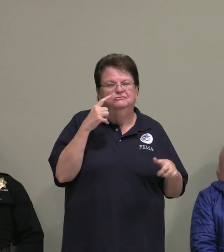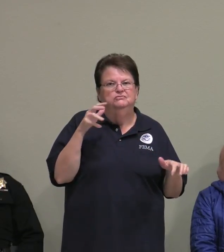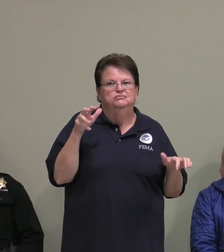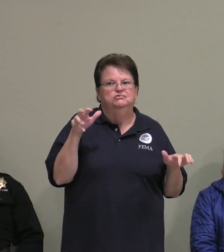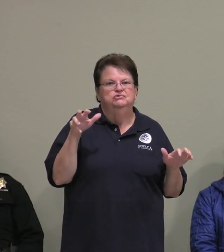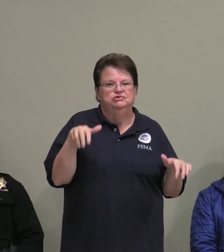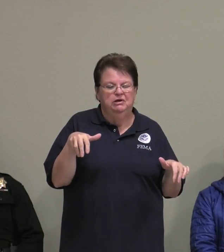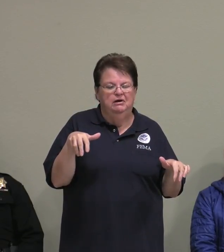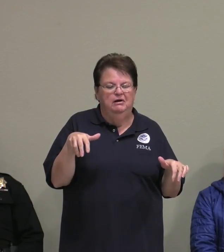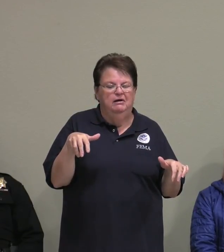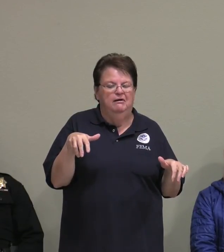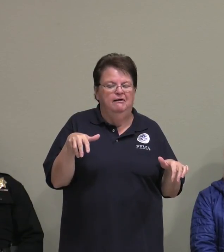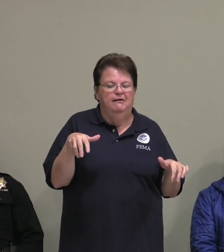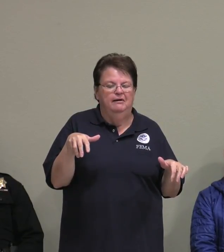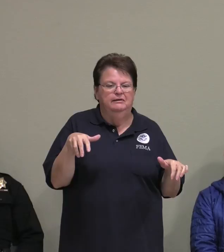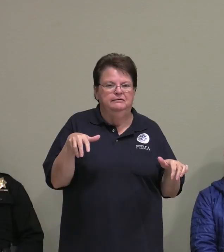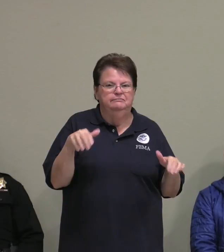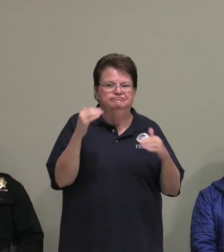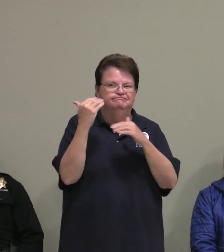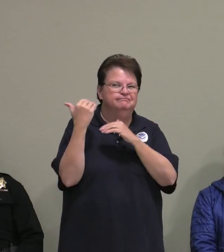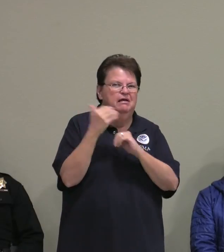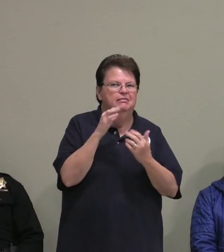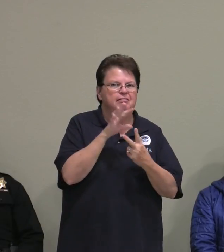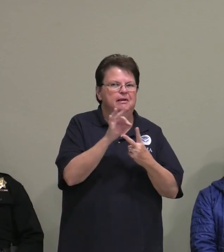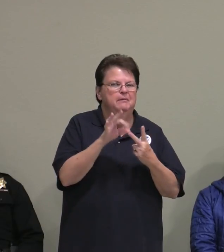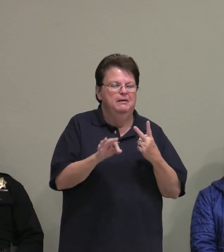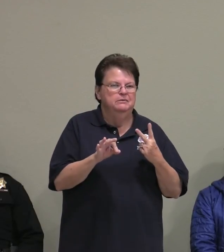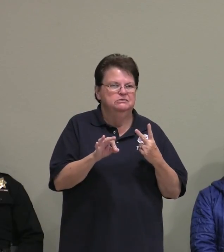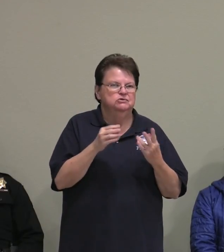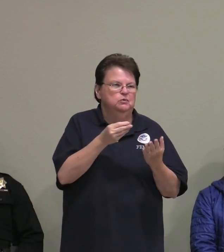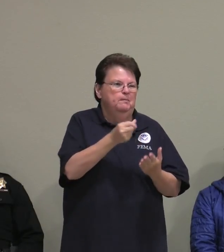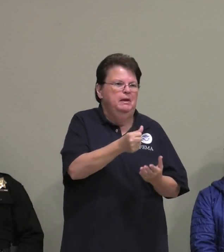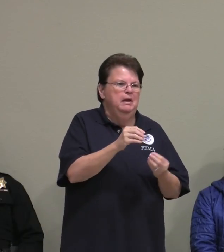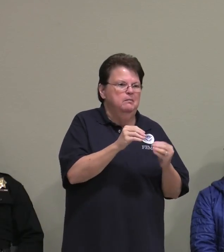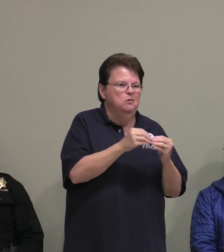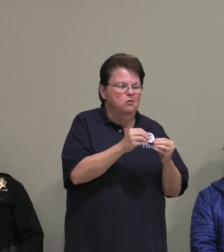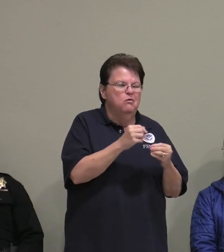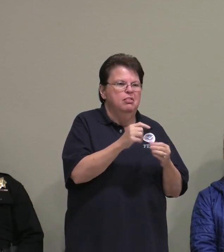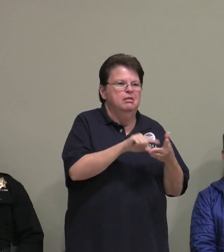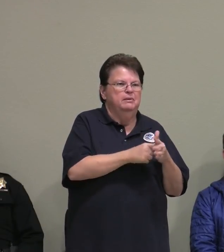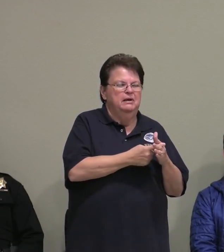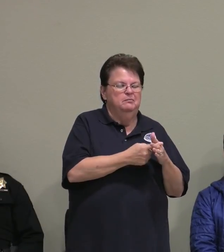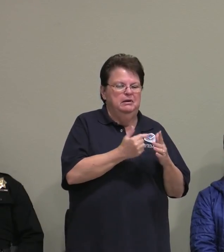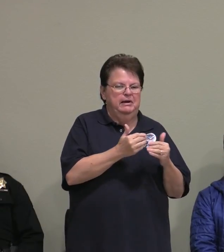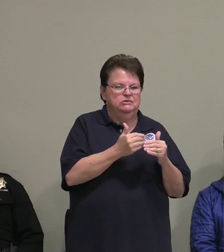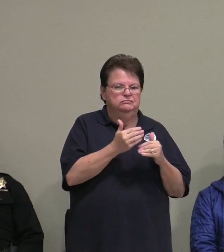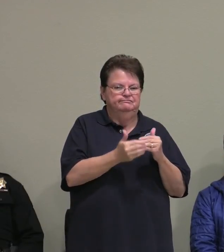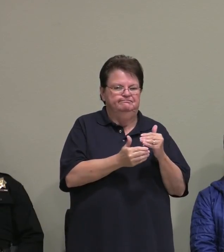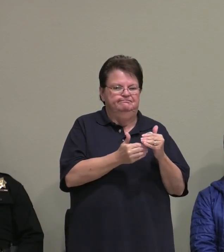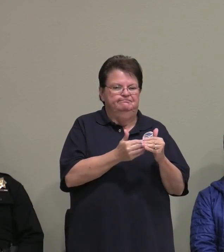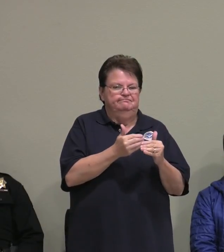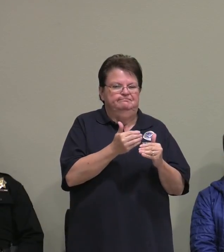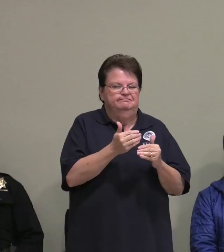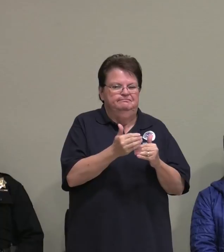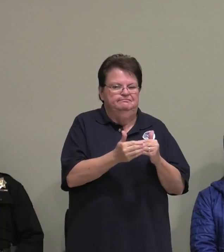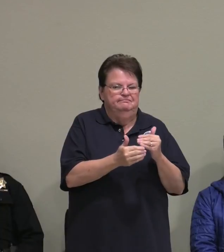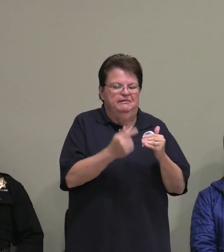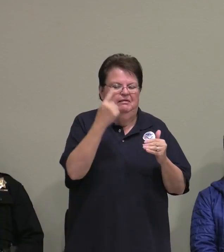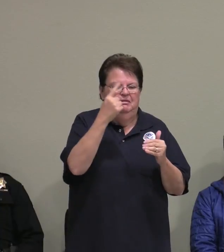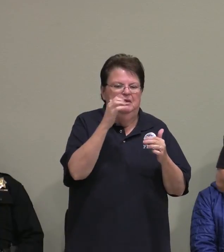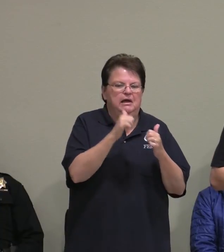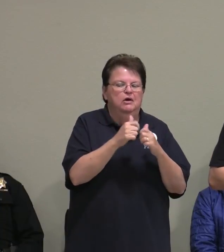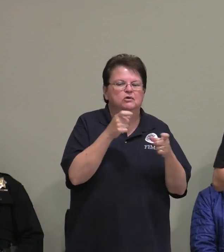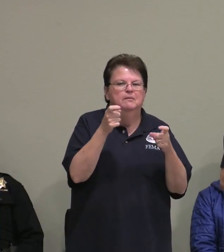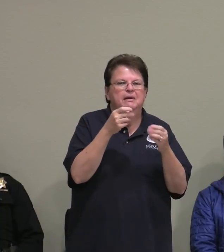there's not a lot of options available to you. So you're going to spend more on the front end. But as you get further down the road, start thinking about how you can